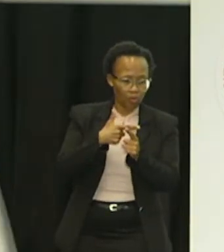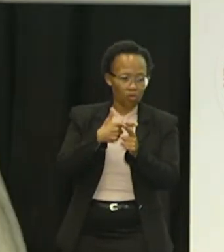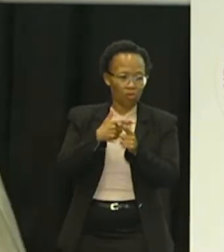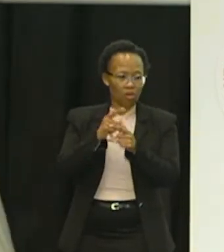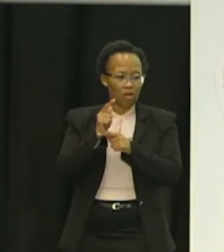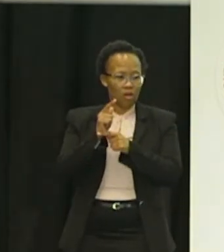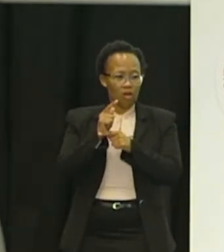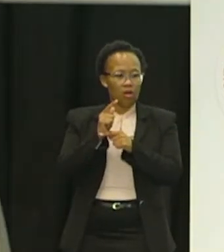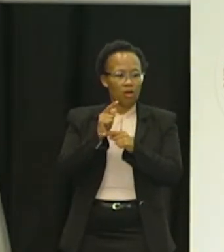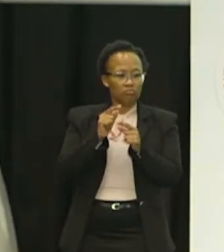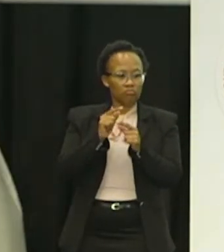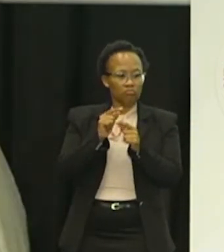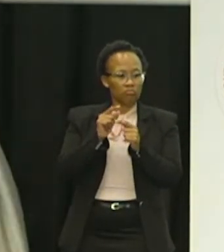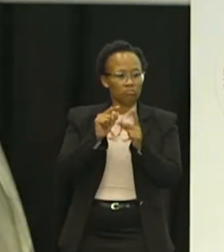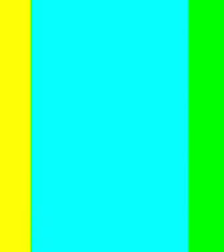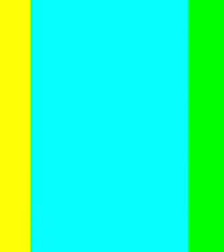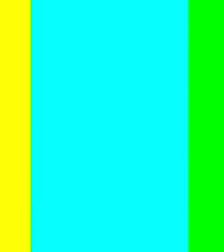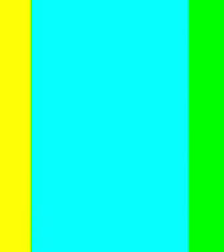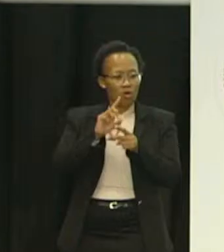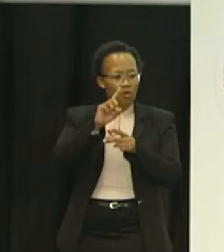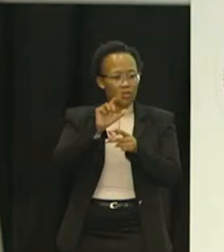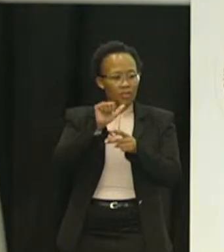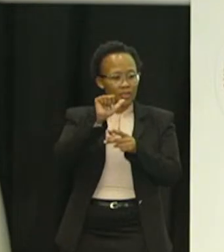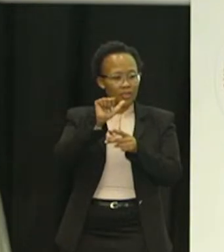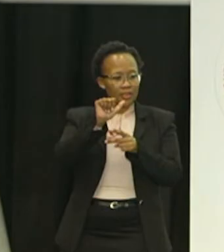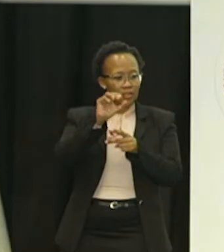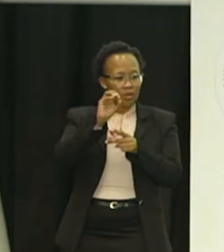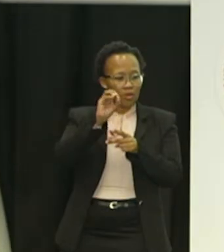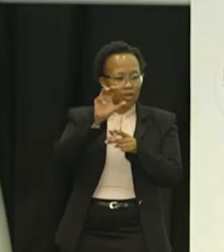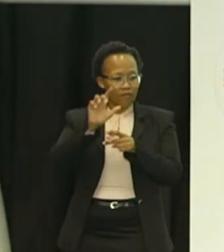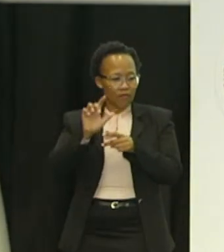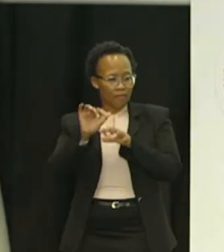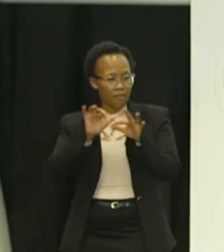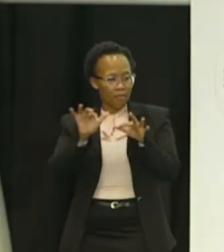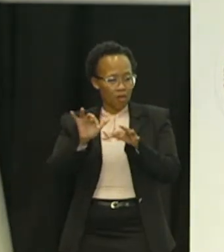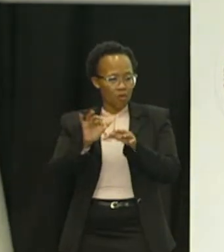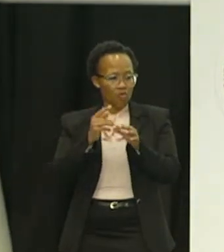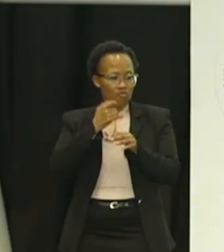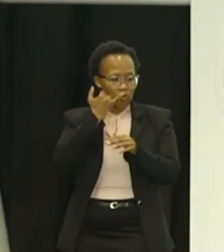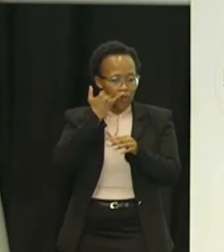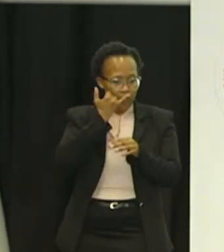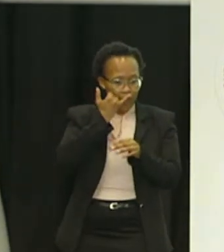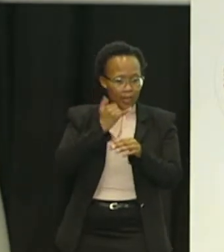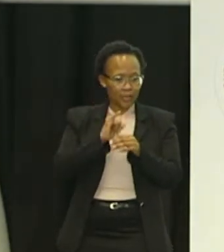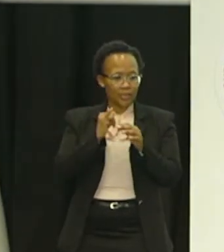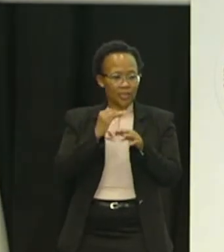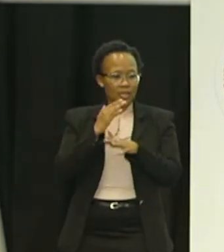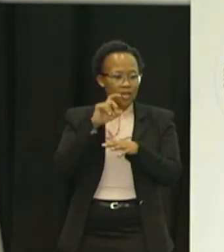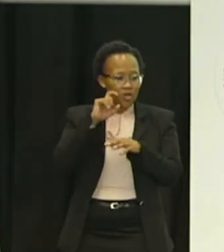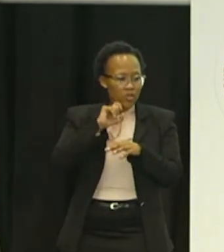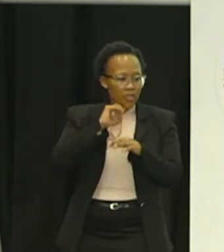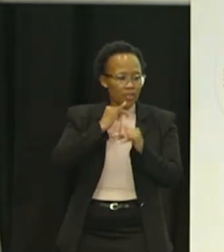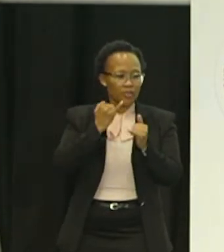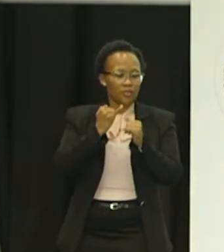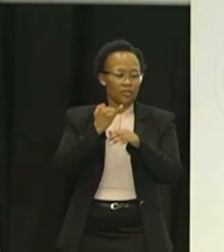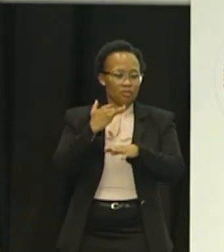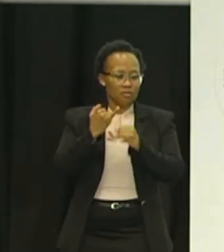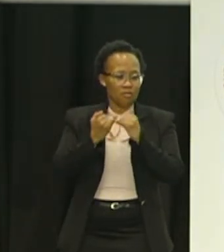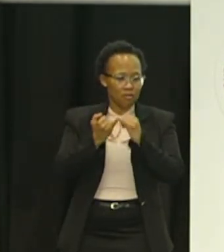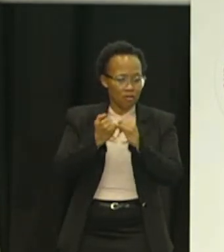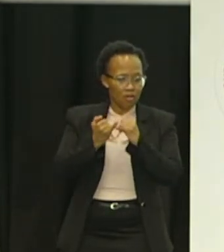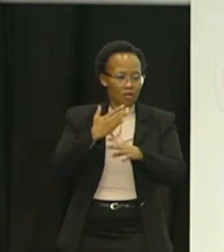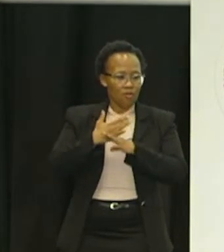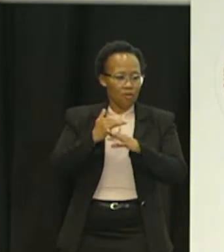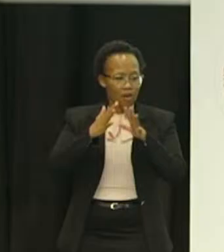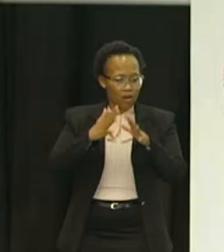and over 1,400 trans people. And all the data collection tools